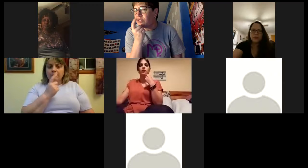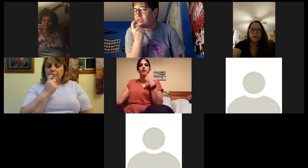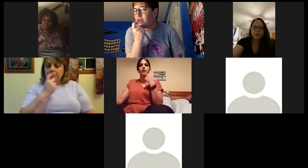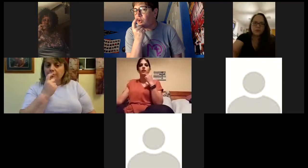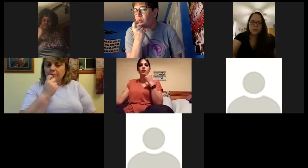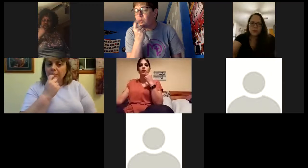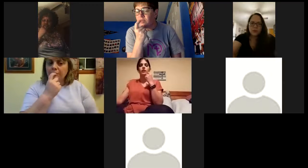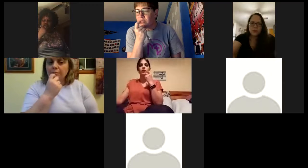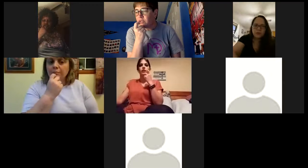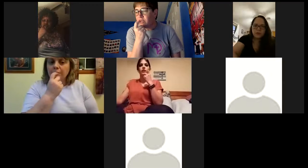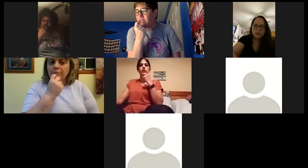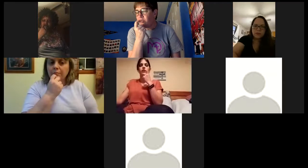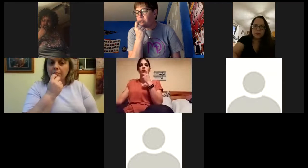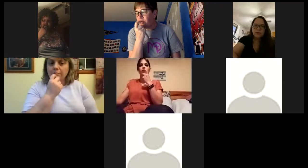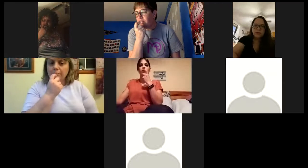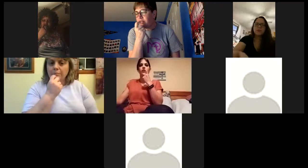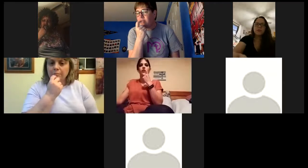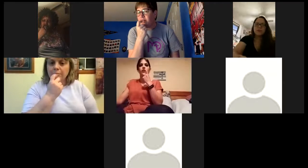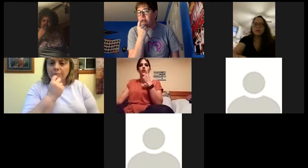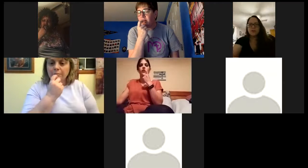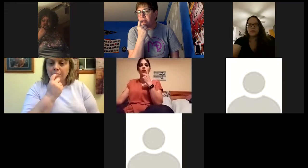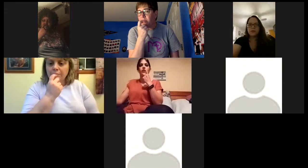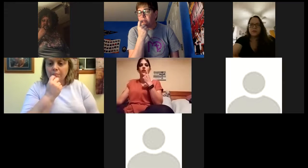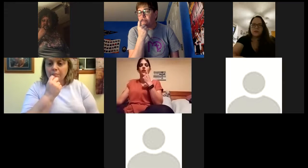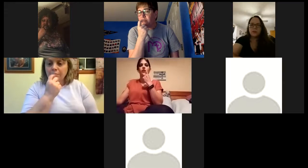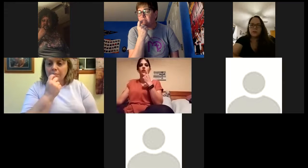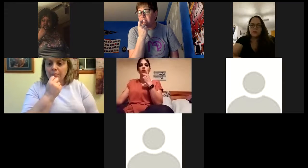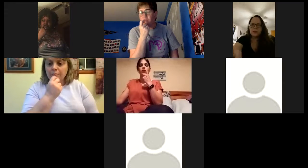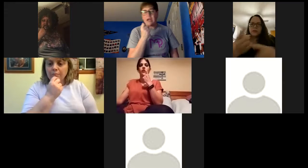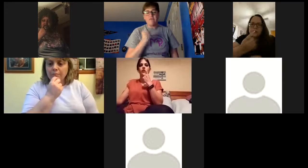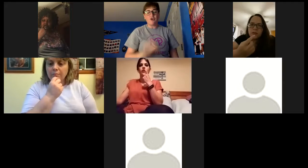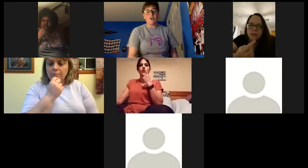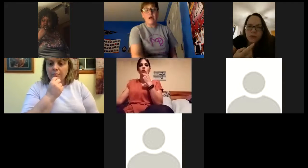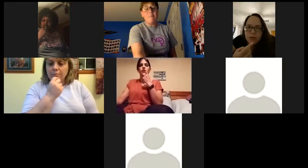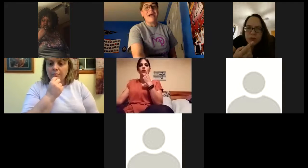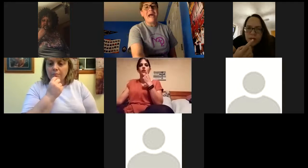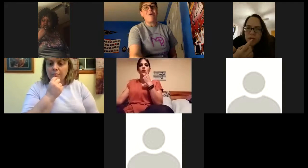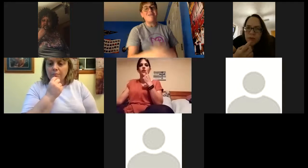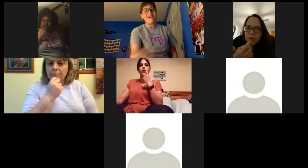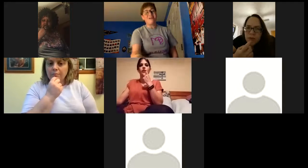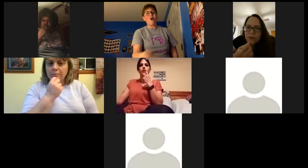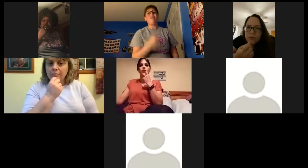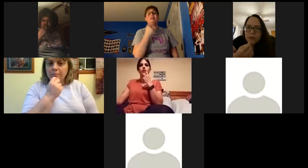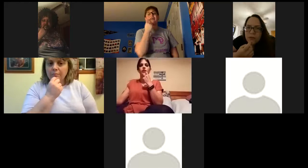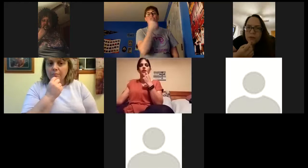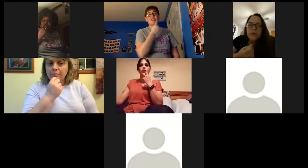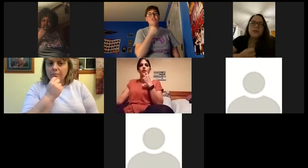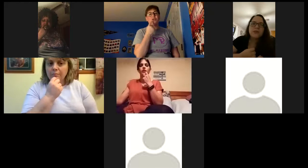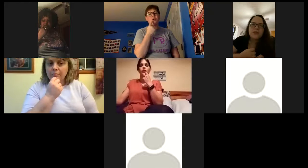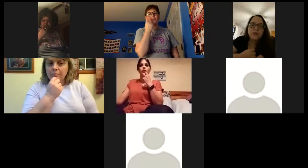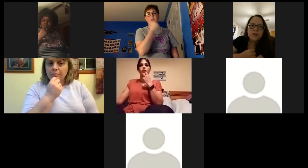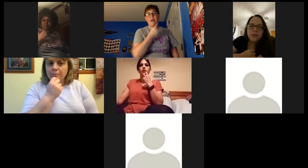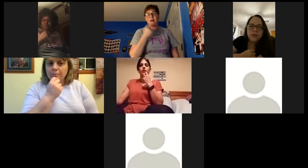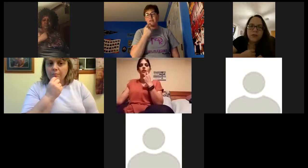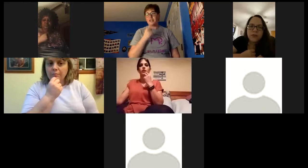So then you've got who. So either one is right for who, but how I've got it on there is just the